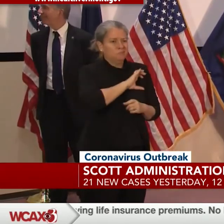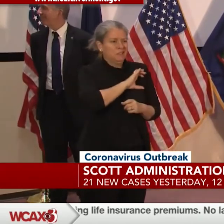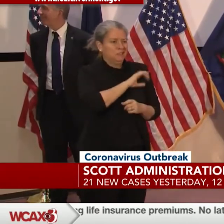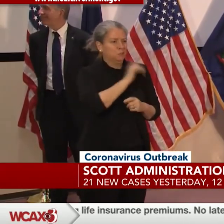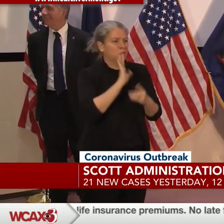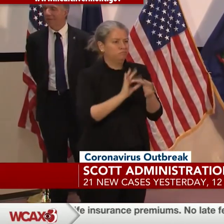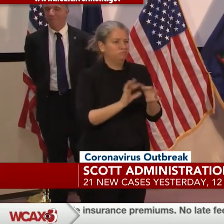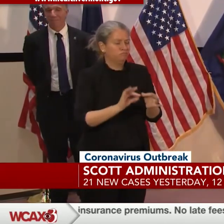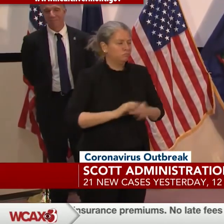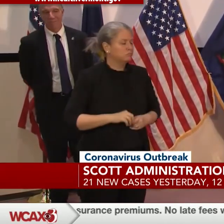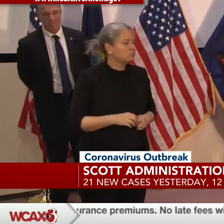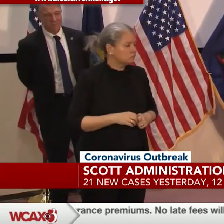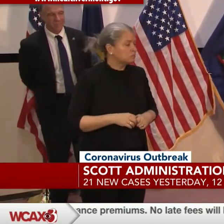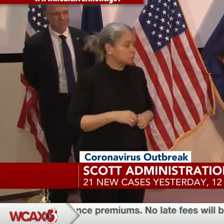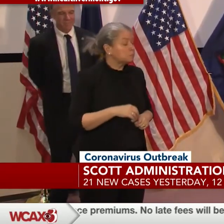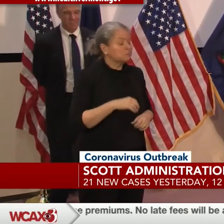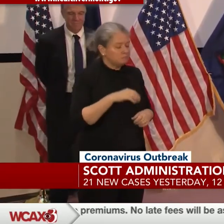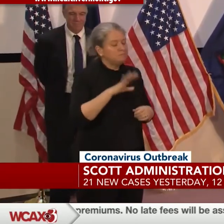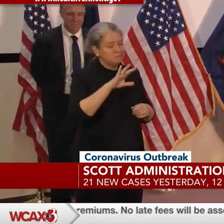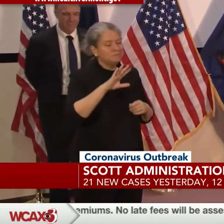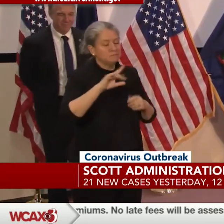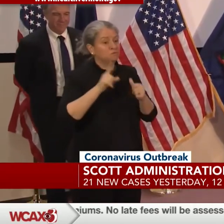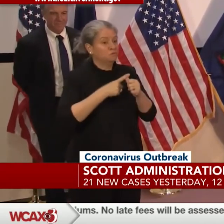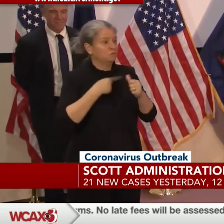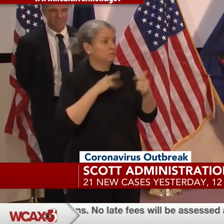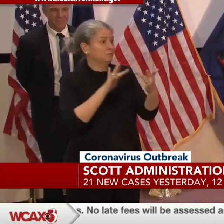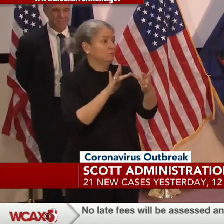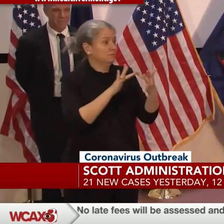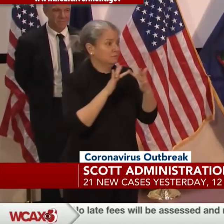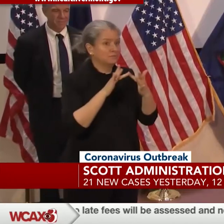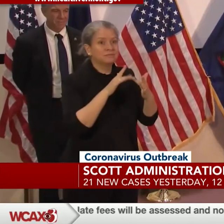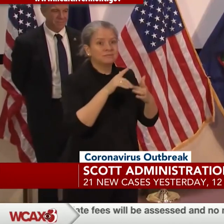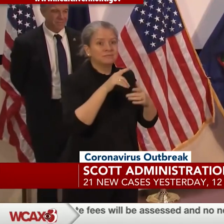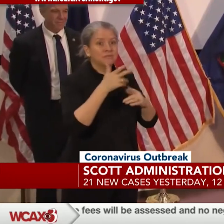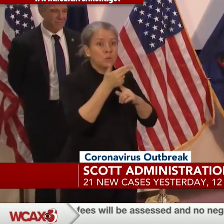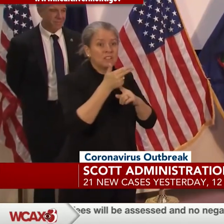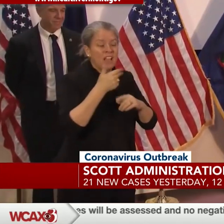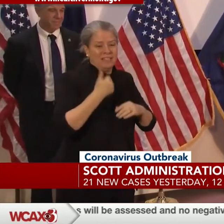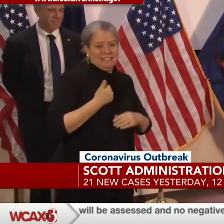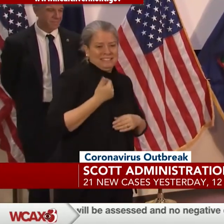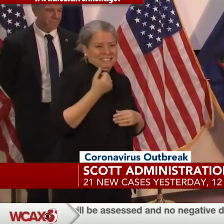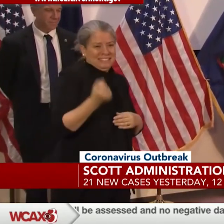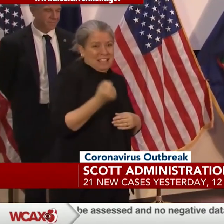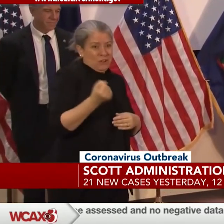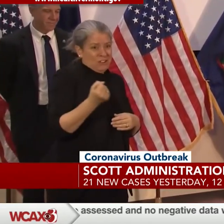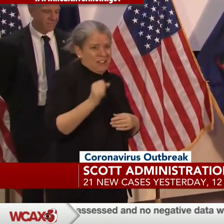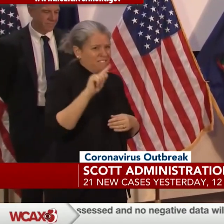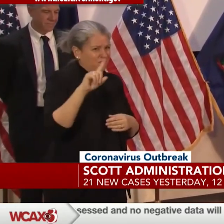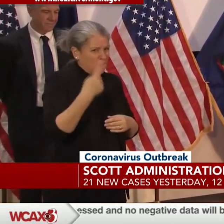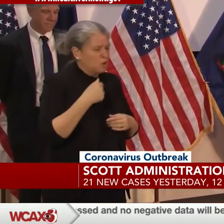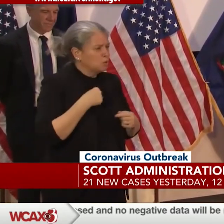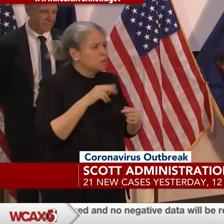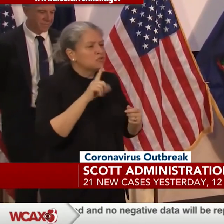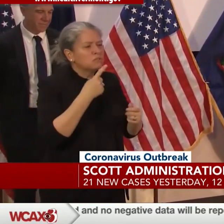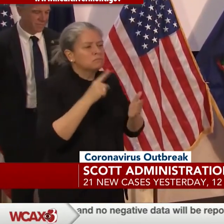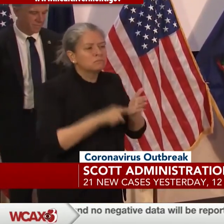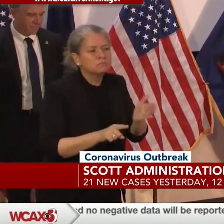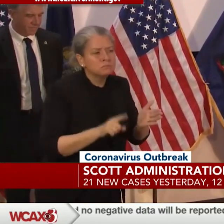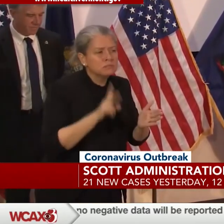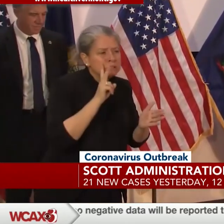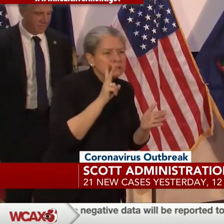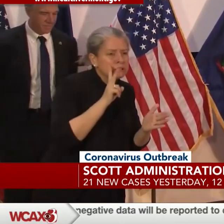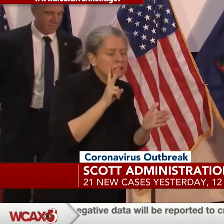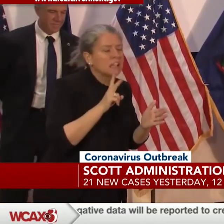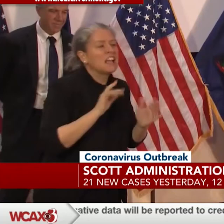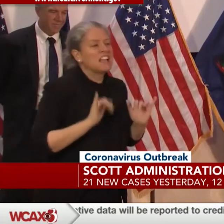In terms of responsivity, the initial contact on Saturday was just reconnaissance to see what levels of compliance. Yesterday, they were